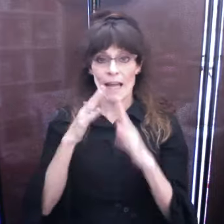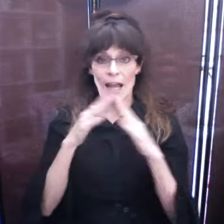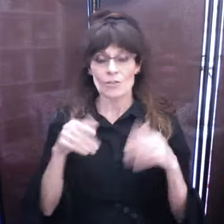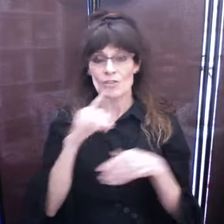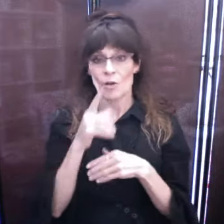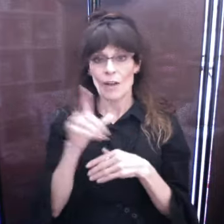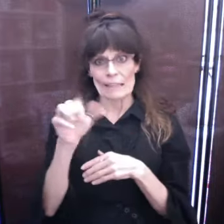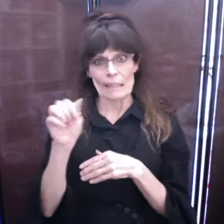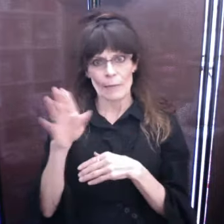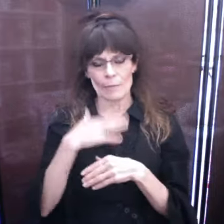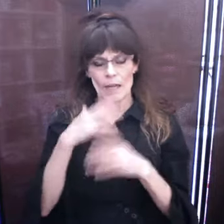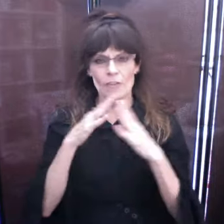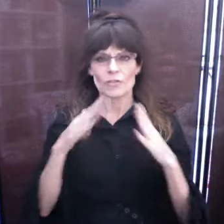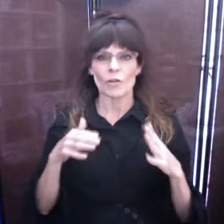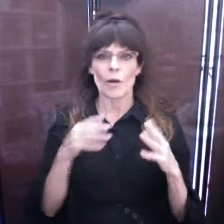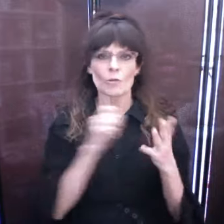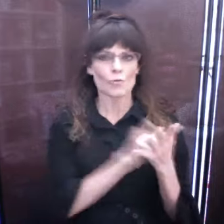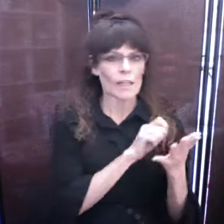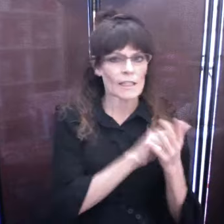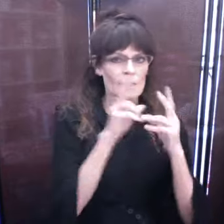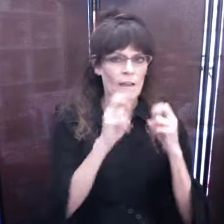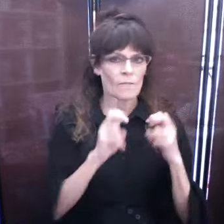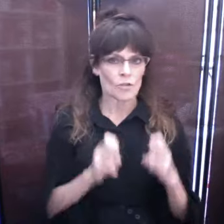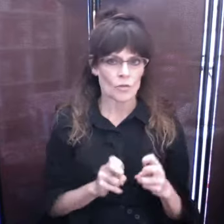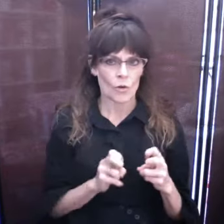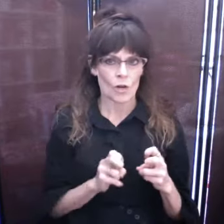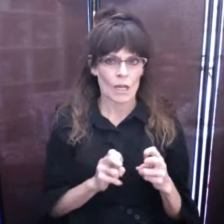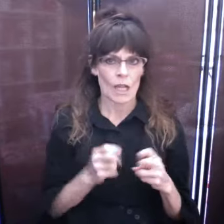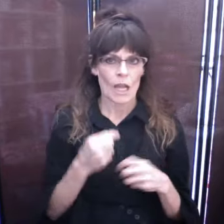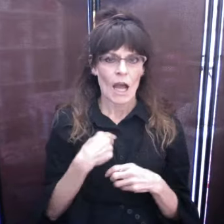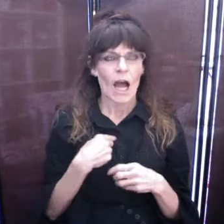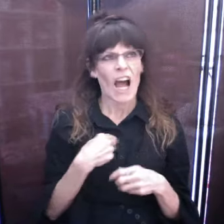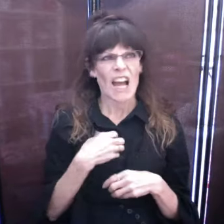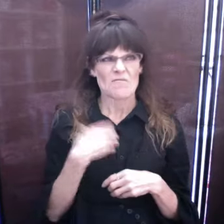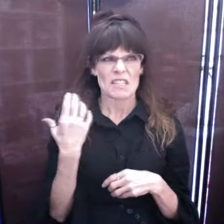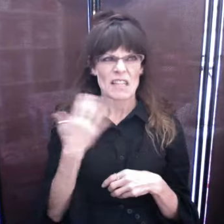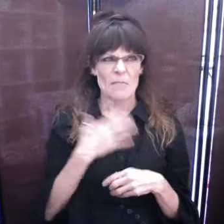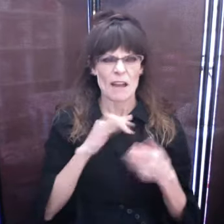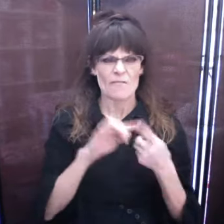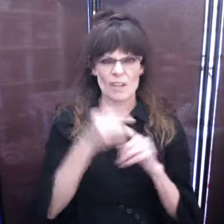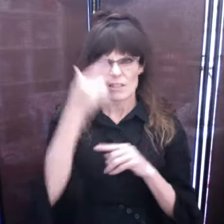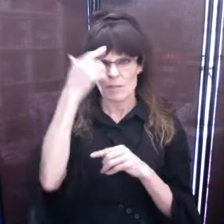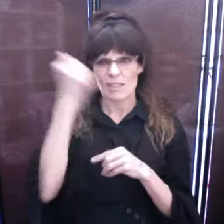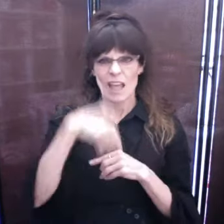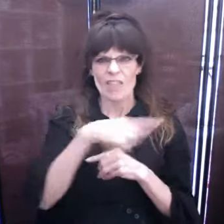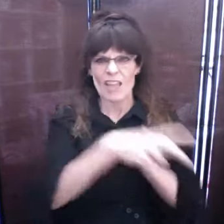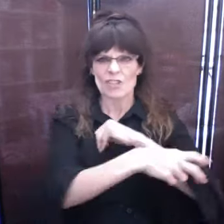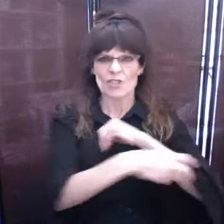this piece of inventory, and it was like, I resent my friends because they took all my stuff and some other